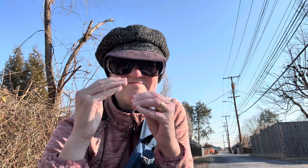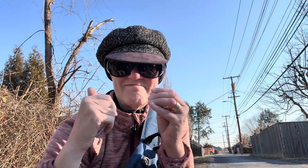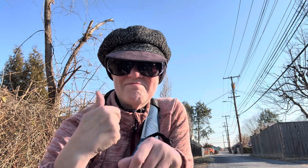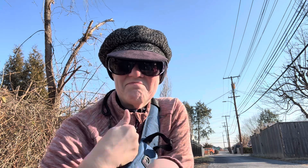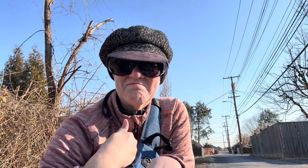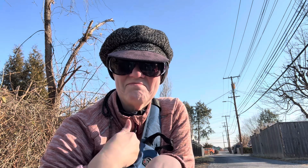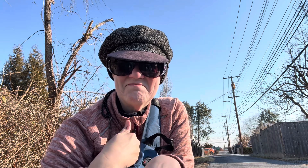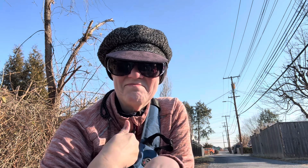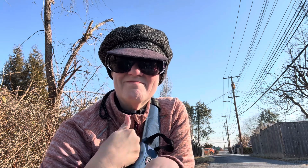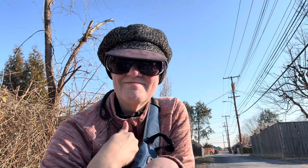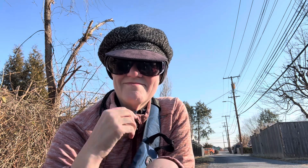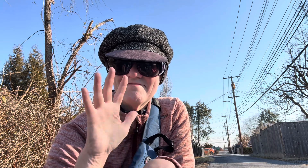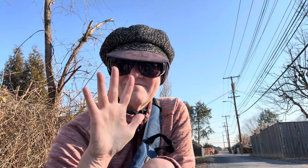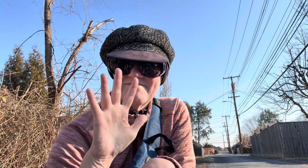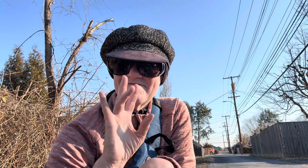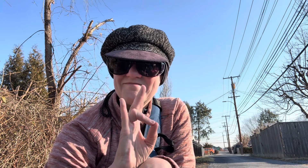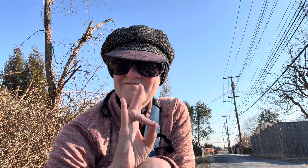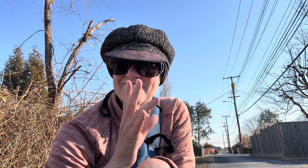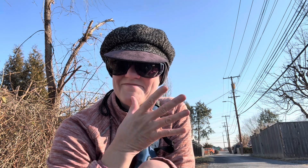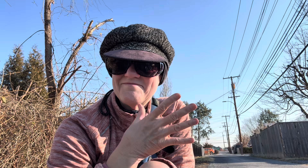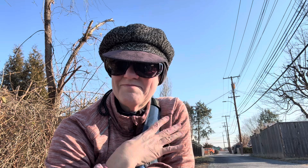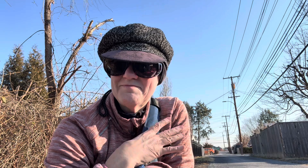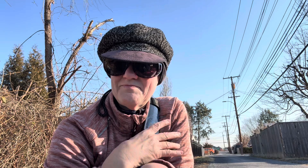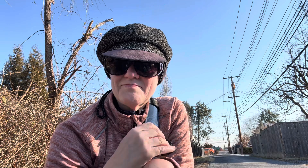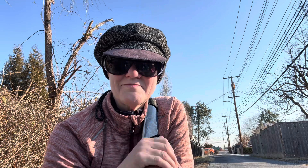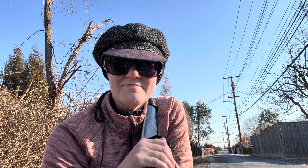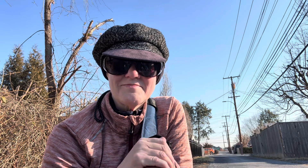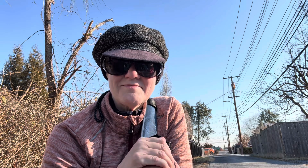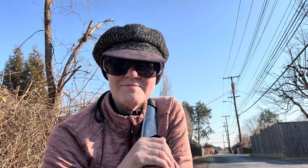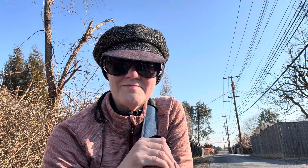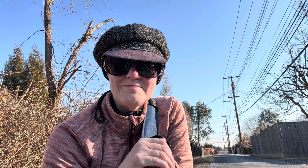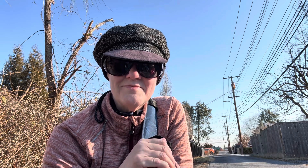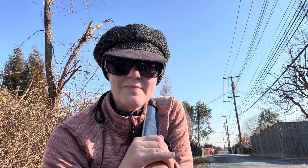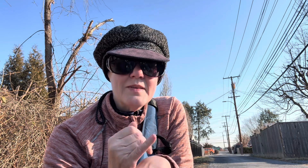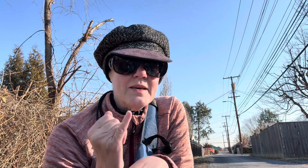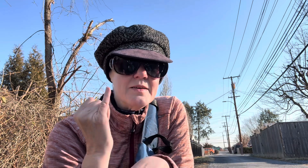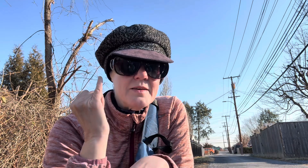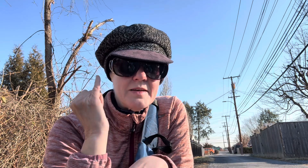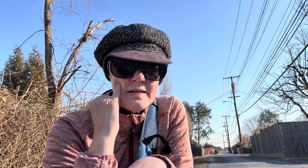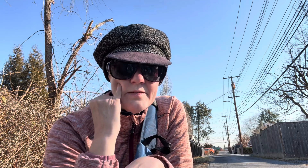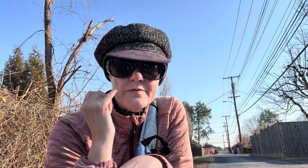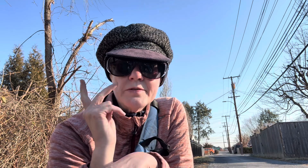He can eat a lot more than me. I'm only a 5'7" woman.